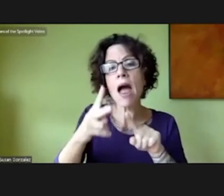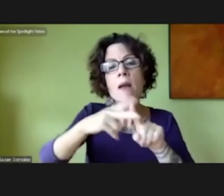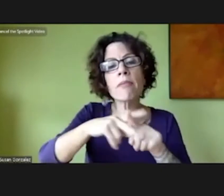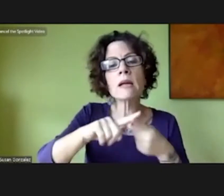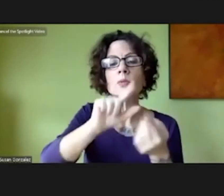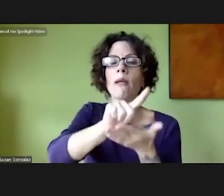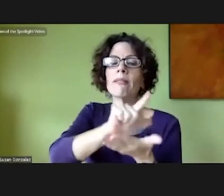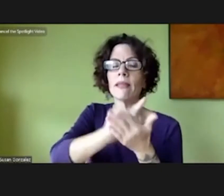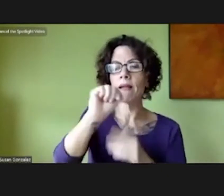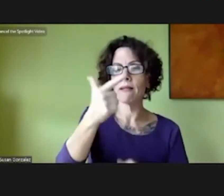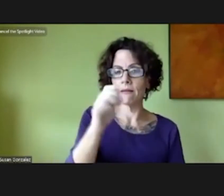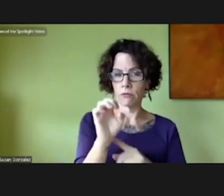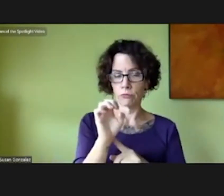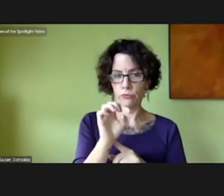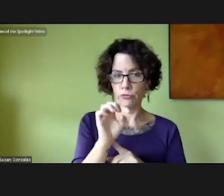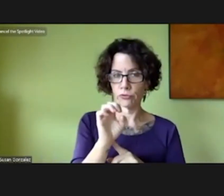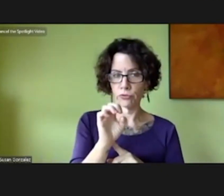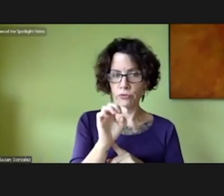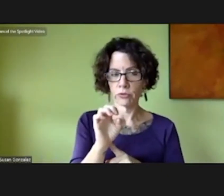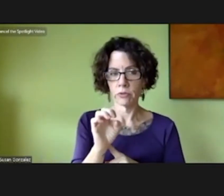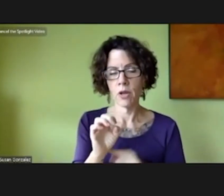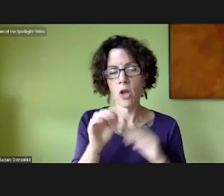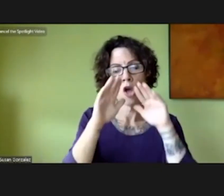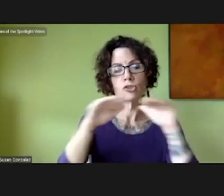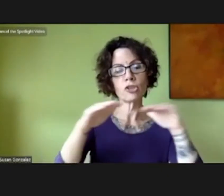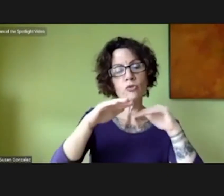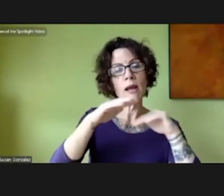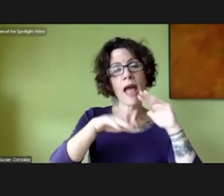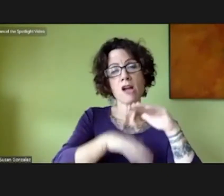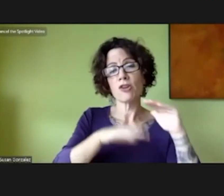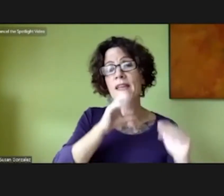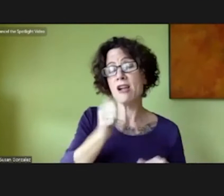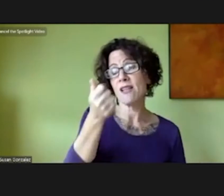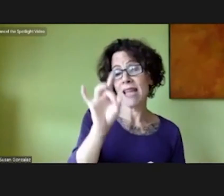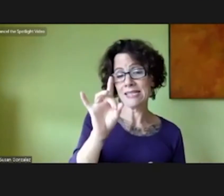who you cannot select as an executor. Children under 18.